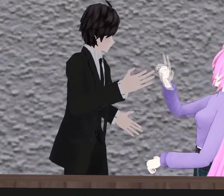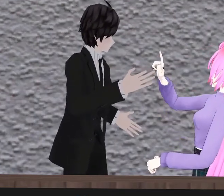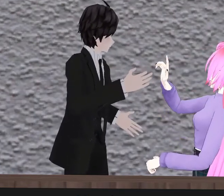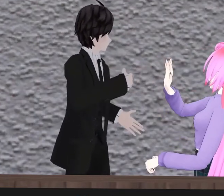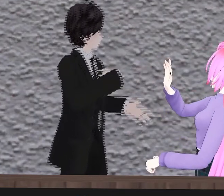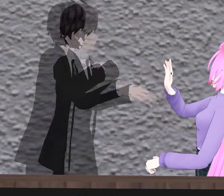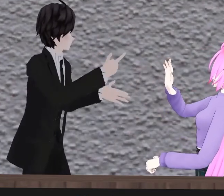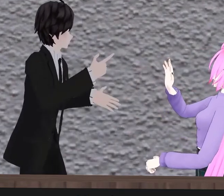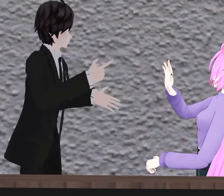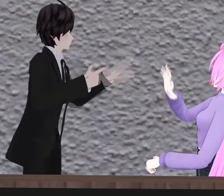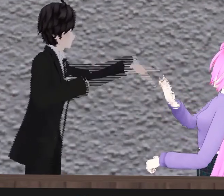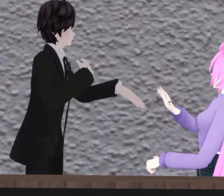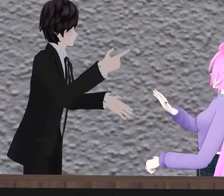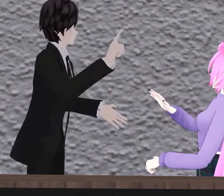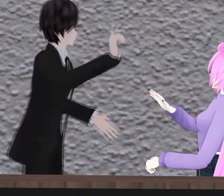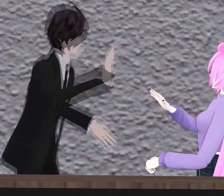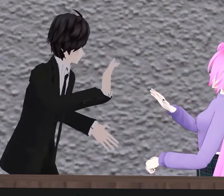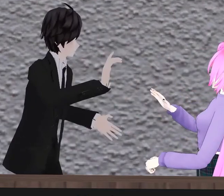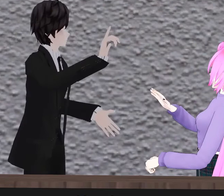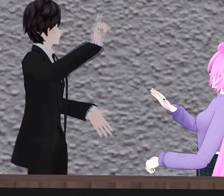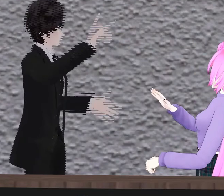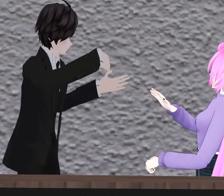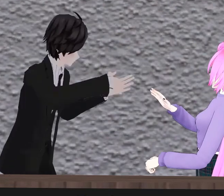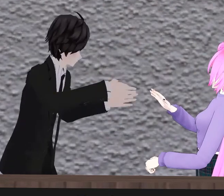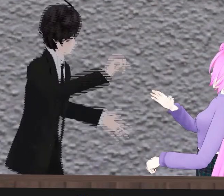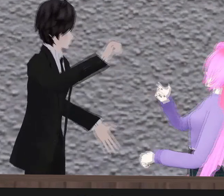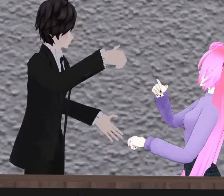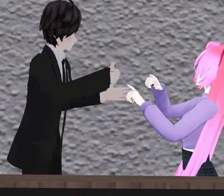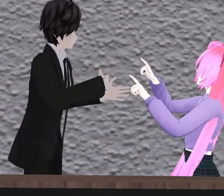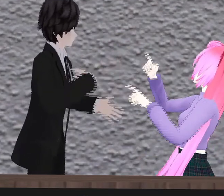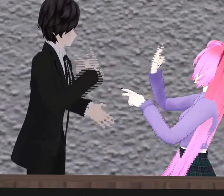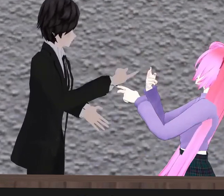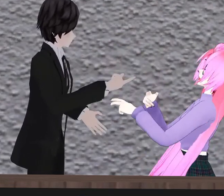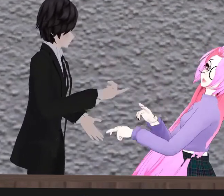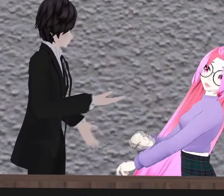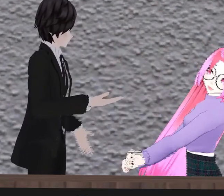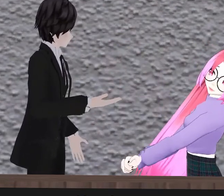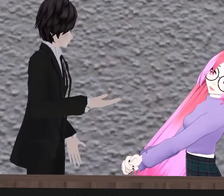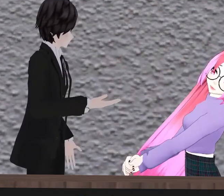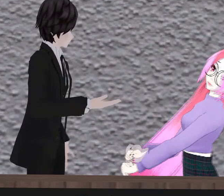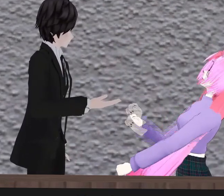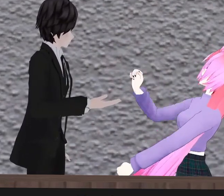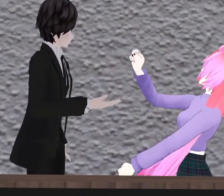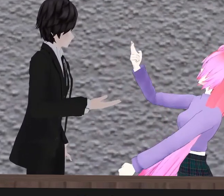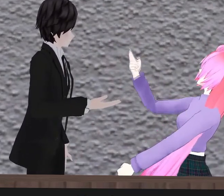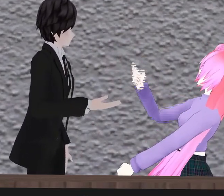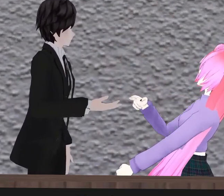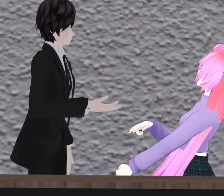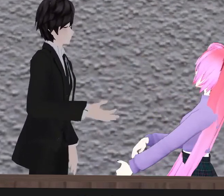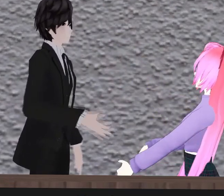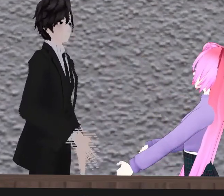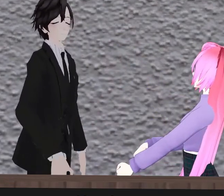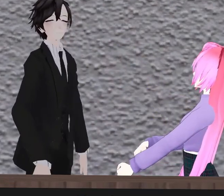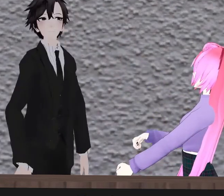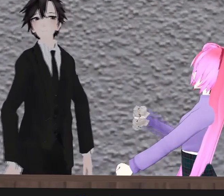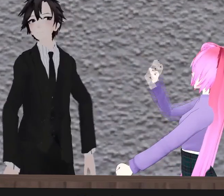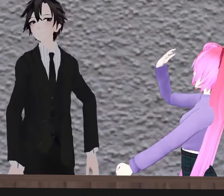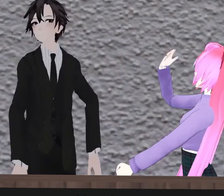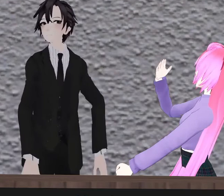Yeah, 100. But it's Okay. Crow said, bruh. I know, I